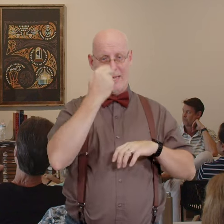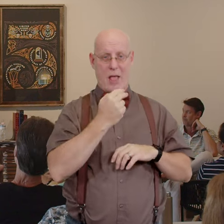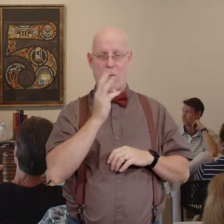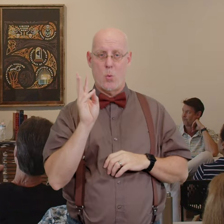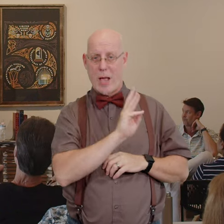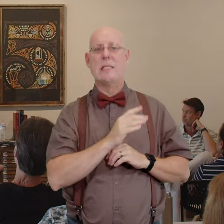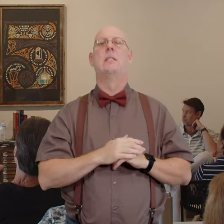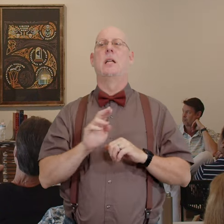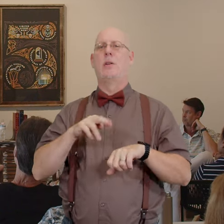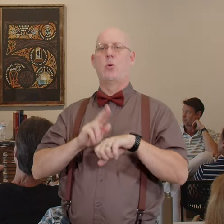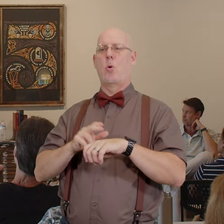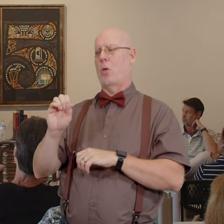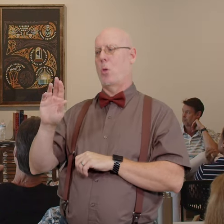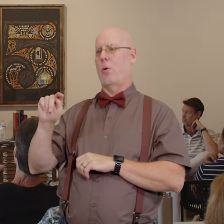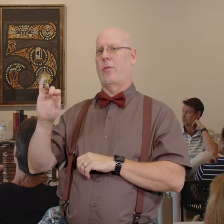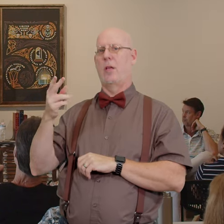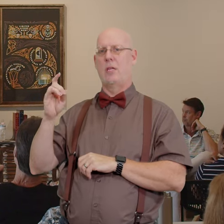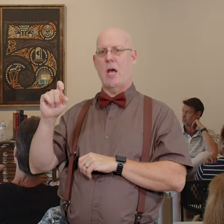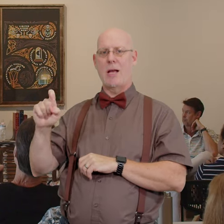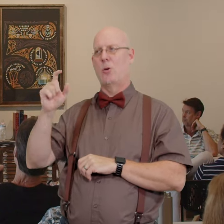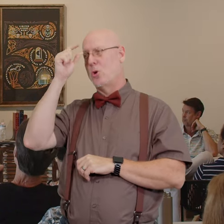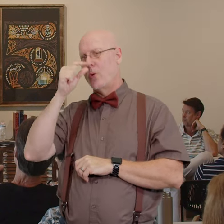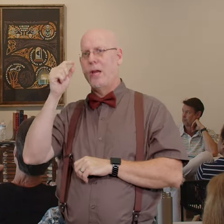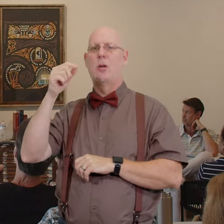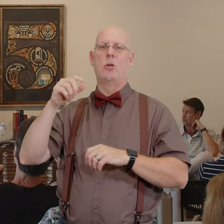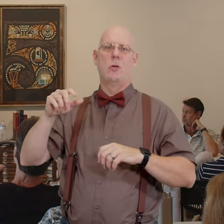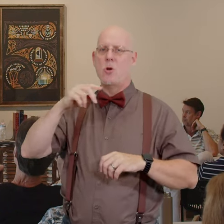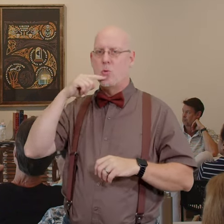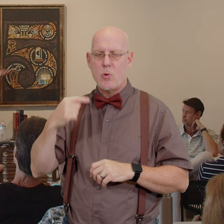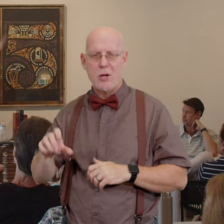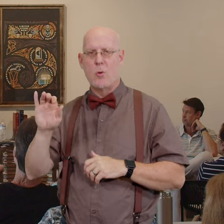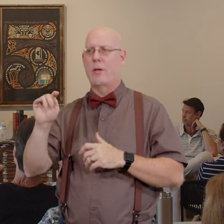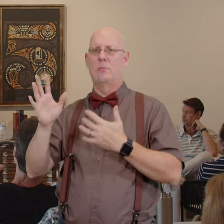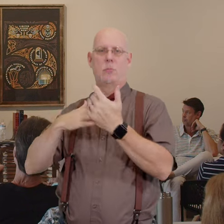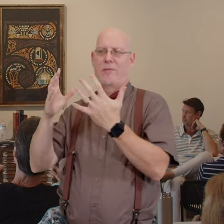Catholic in the West, and of course the Orthodox Church will become known as the Greek Orthodox or Russian Orthodox